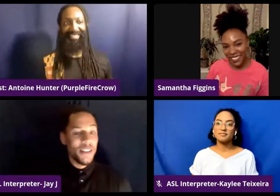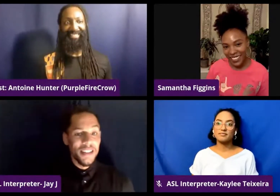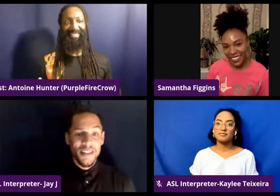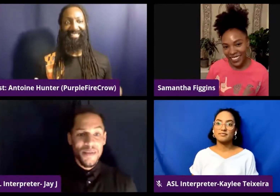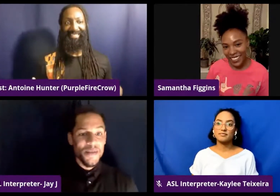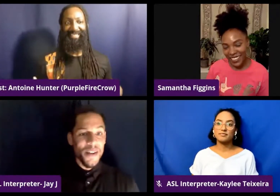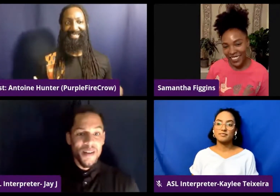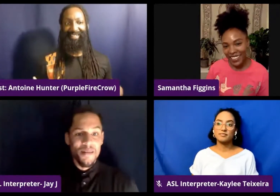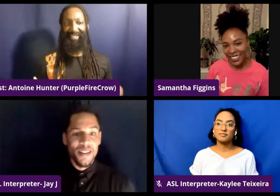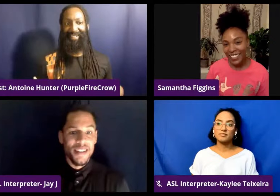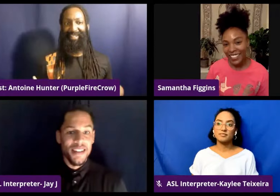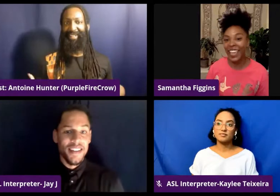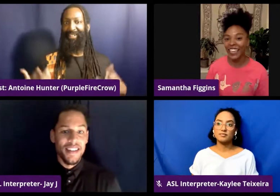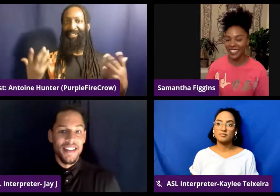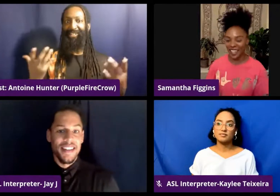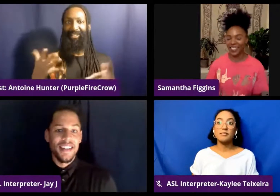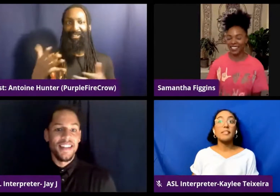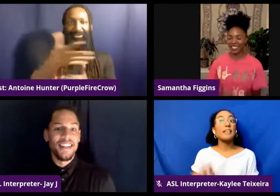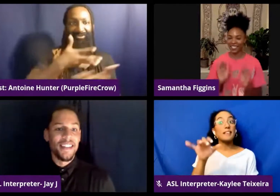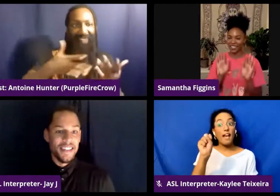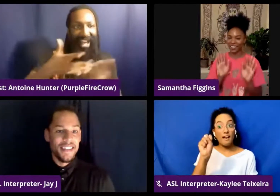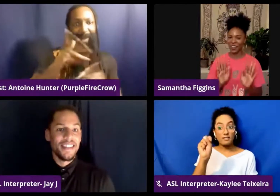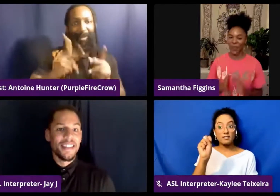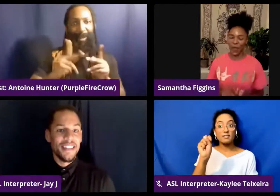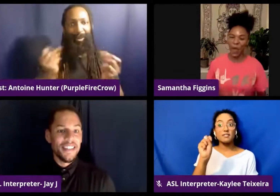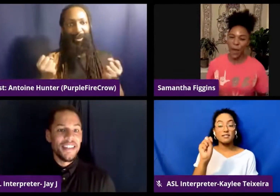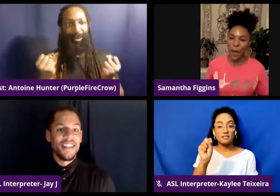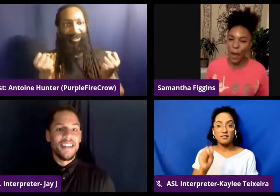That was a completely different environment. Yes.